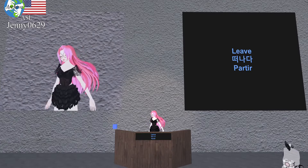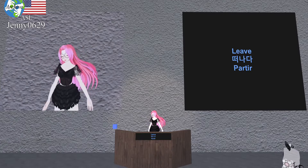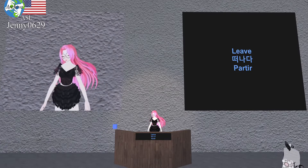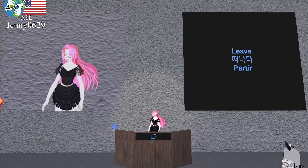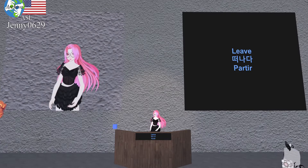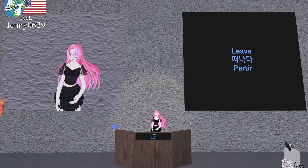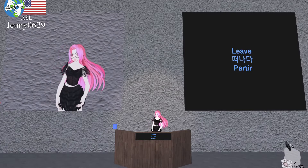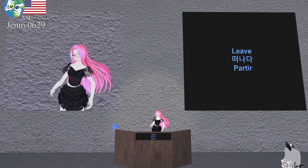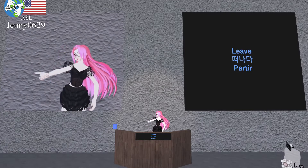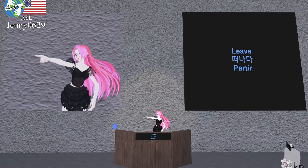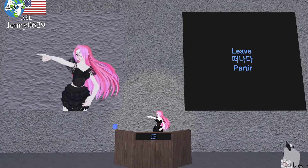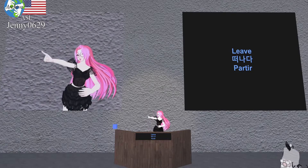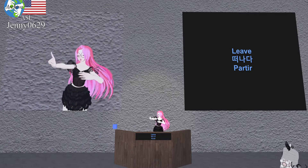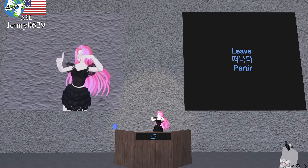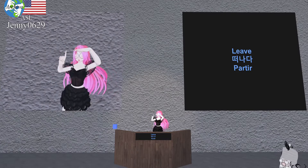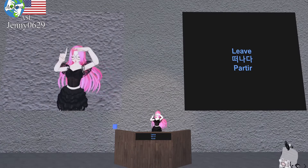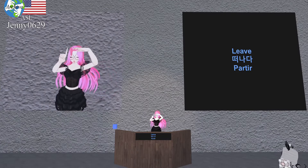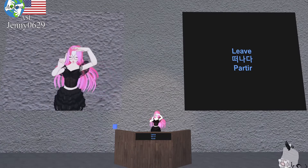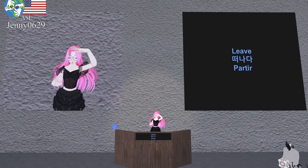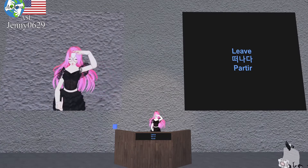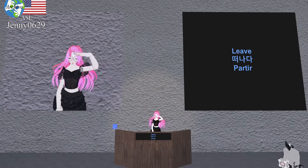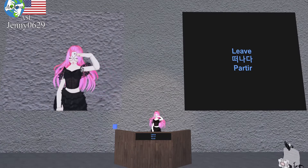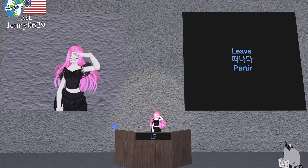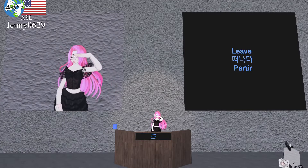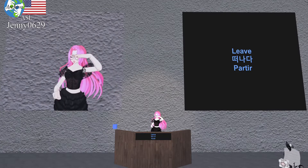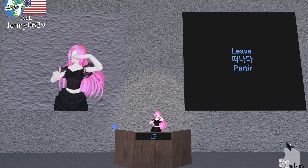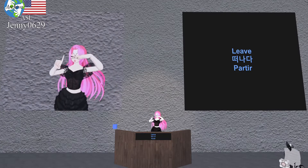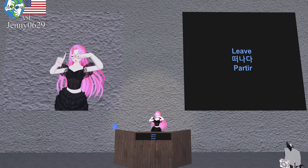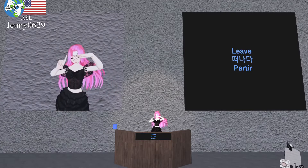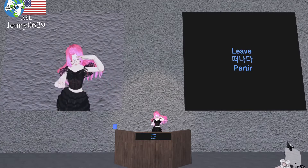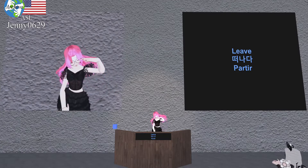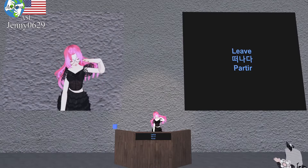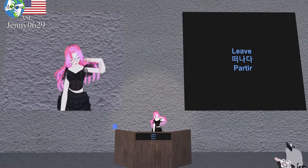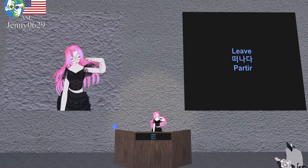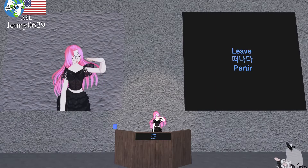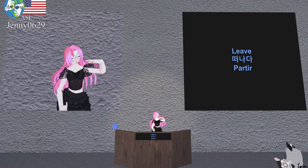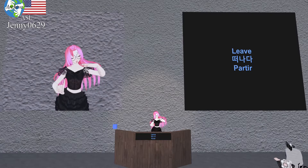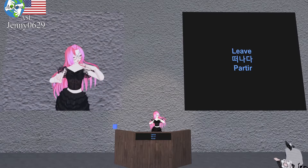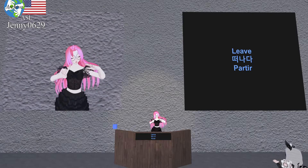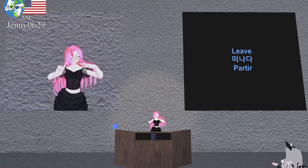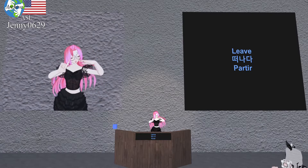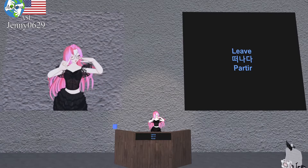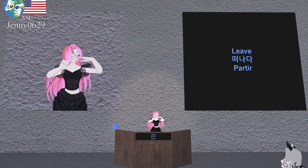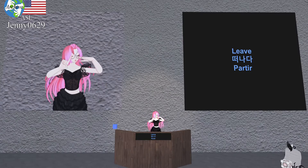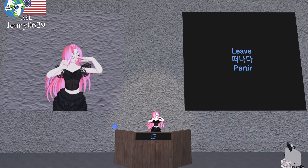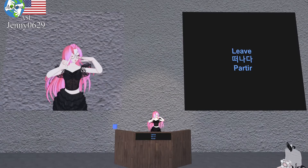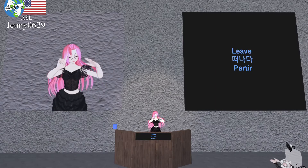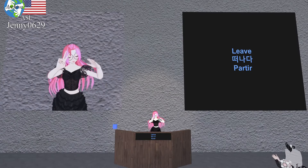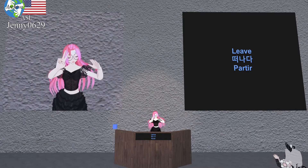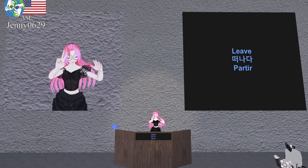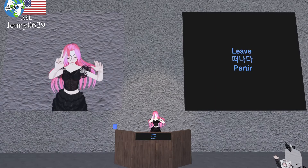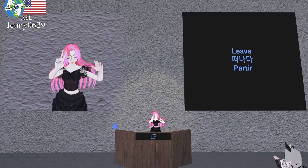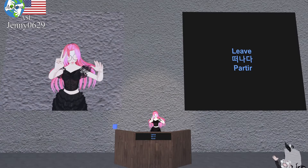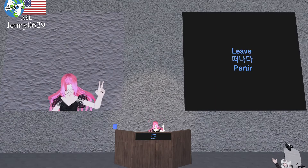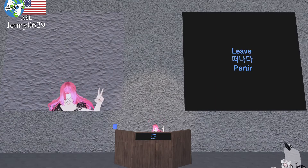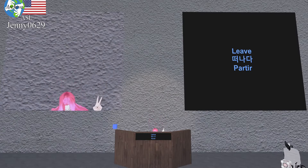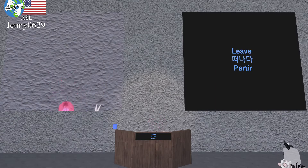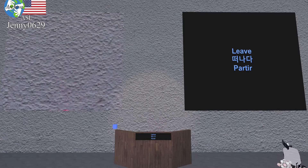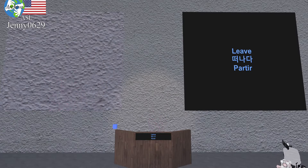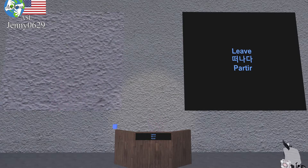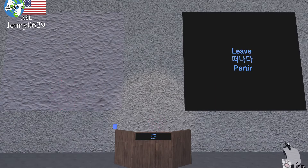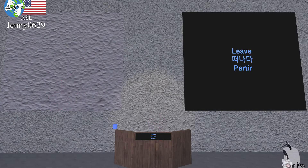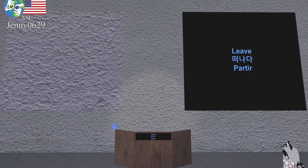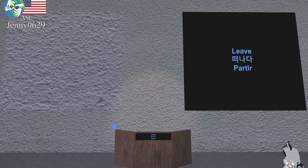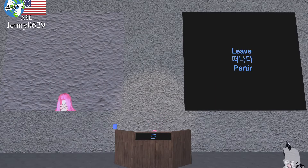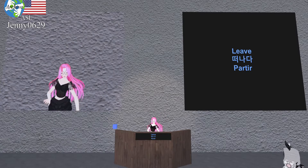Pew. That's disappear. So if you see this is like disappearing, not the same. This is like these hearts